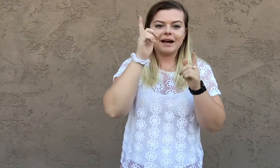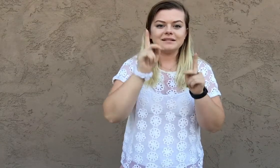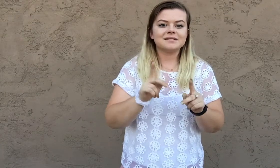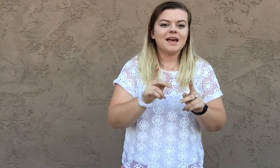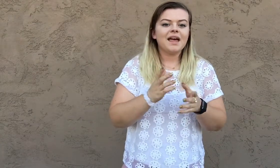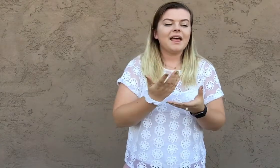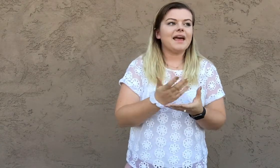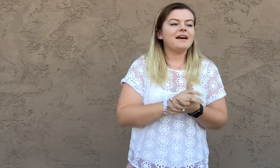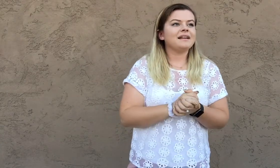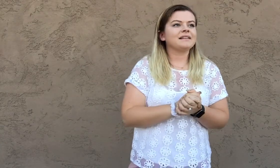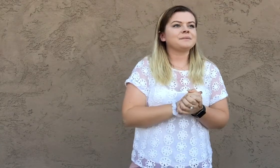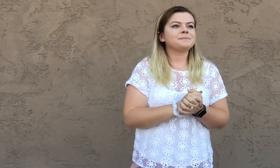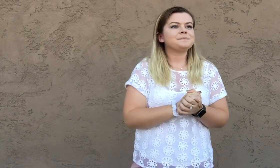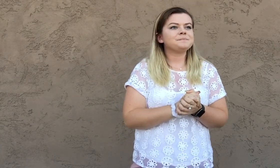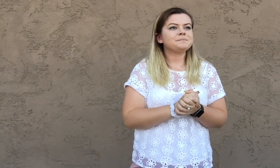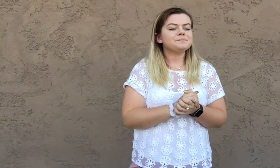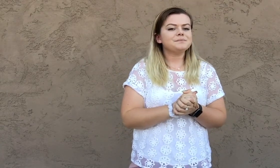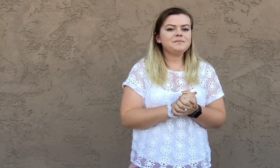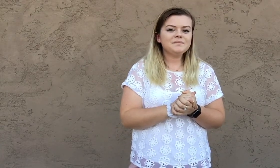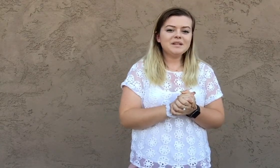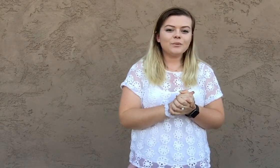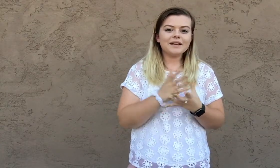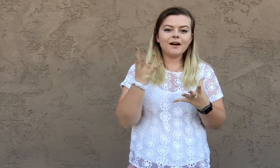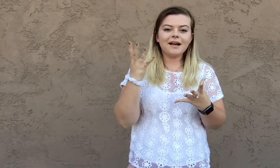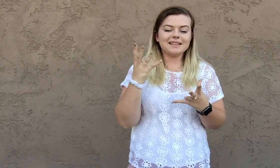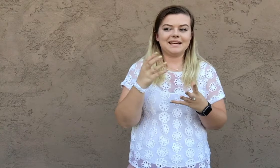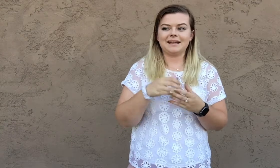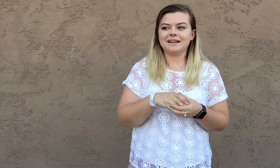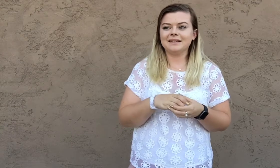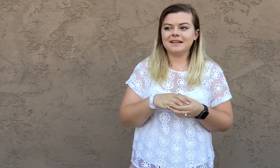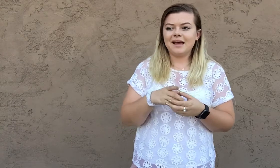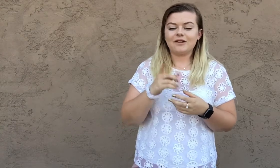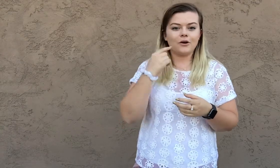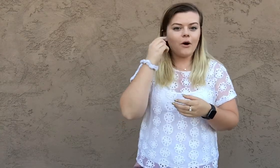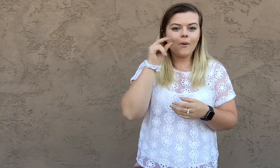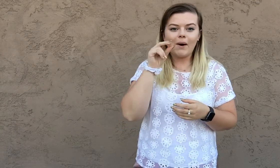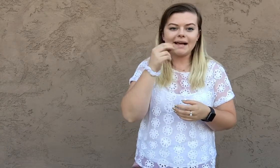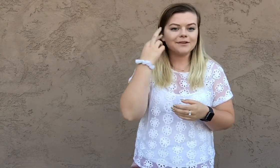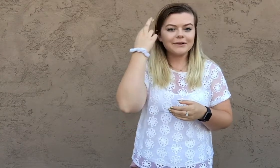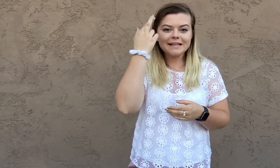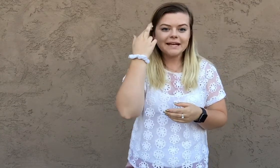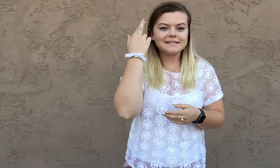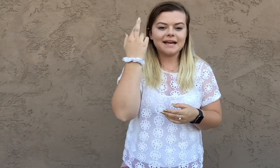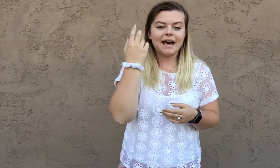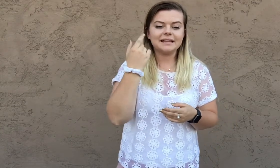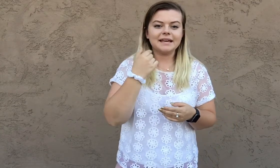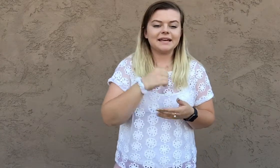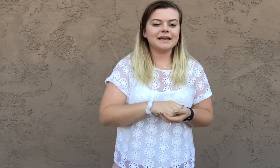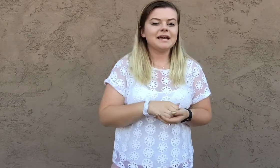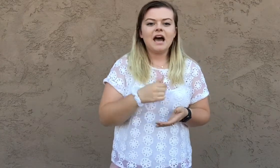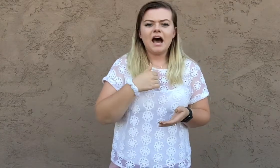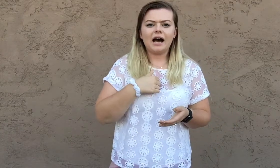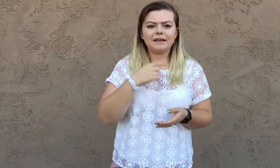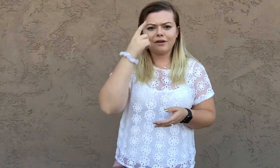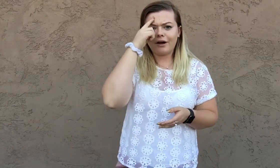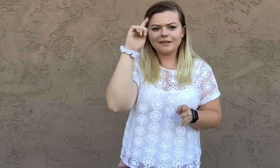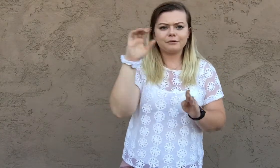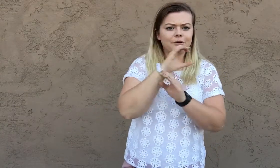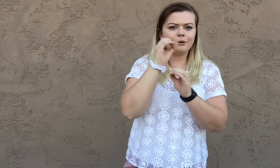guys. And we got like, no, I didn't realize that. Like, I thought there were no